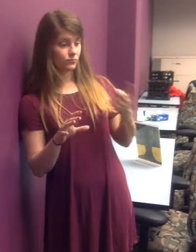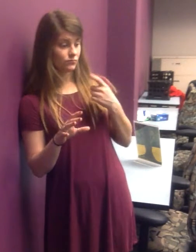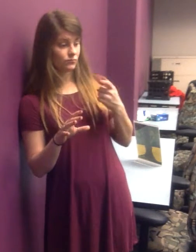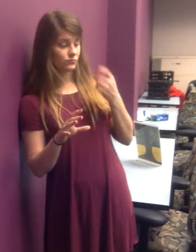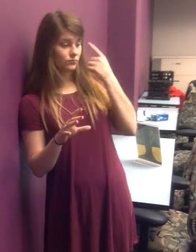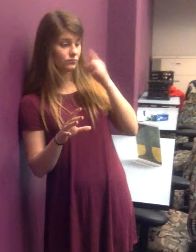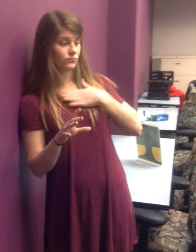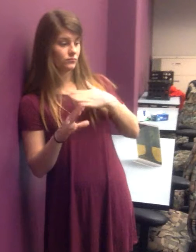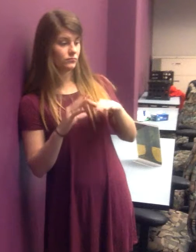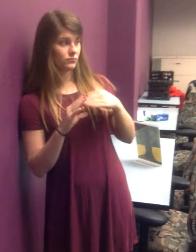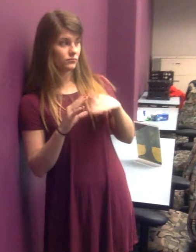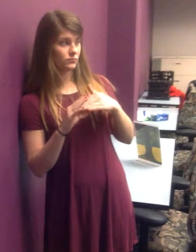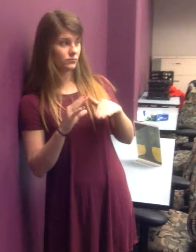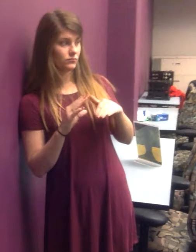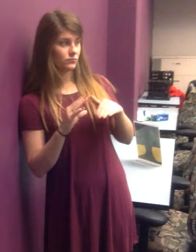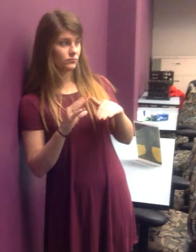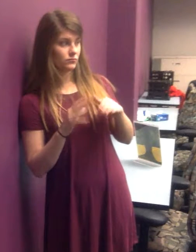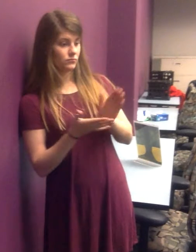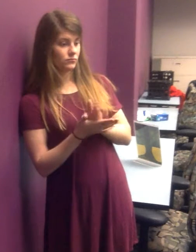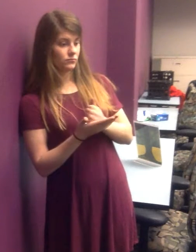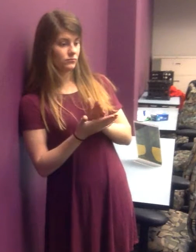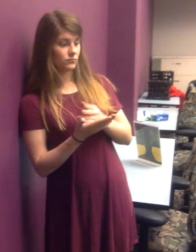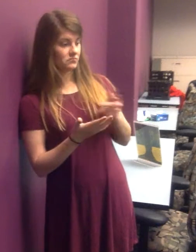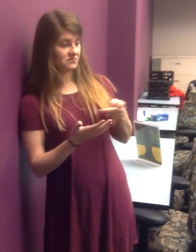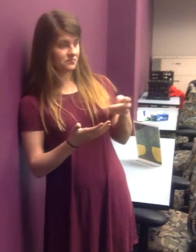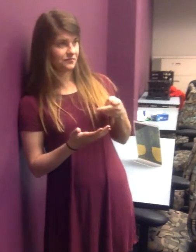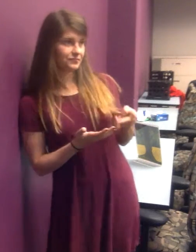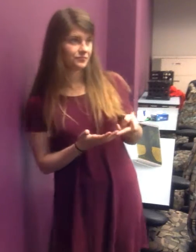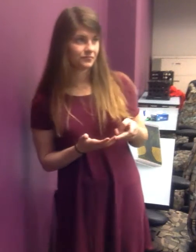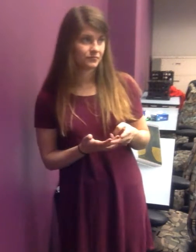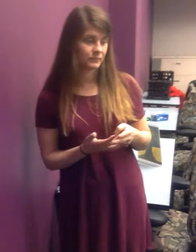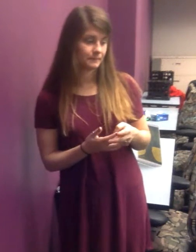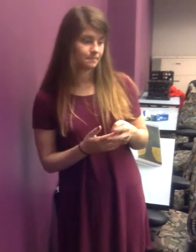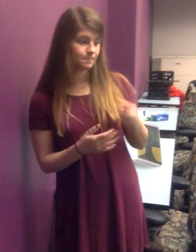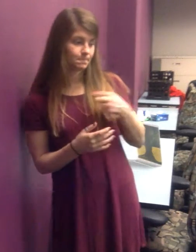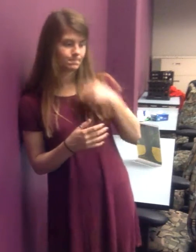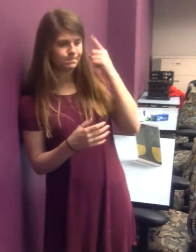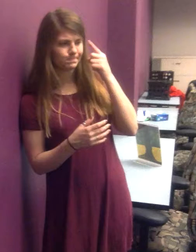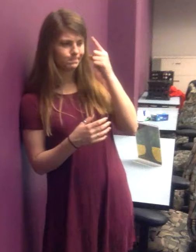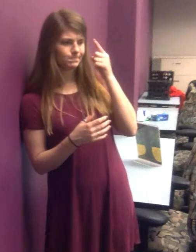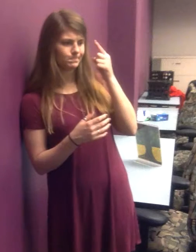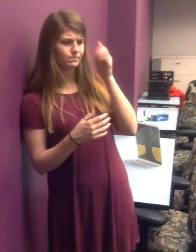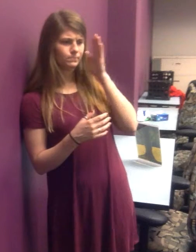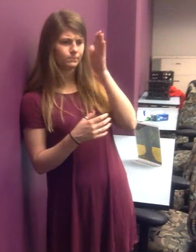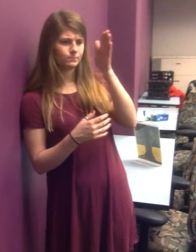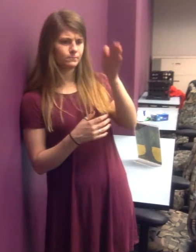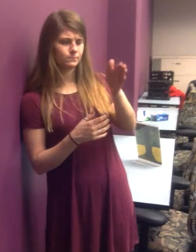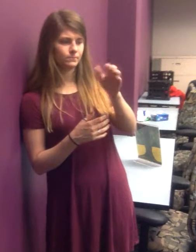the future. It goes with the job. And I want to make sure that in 50 years or 100 years or 200 years, nobody can ever